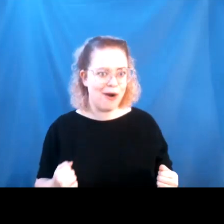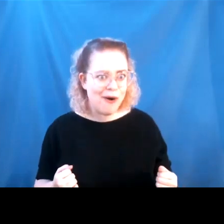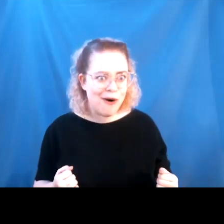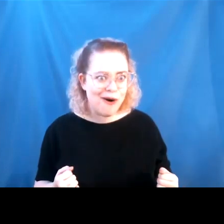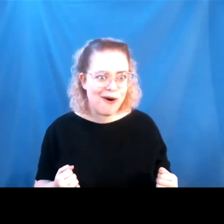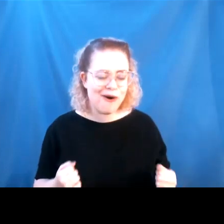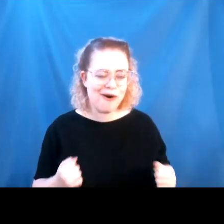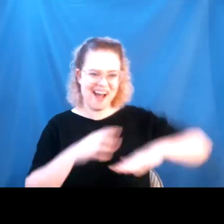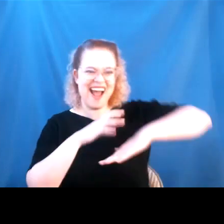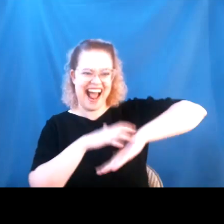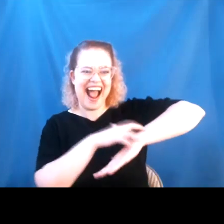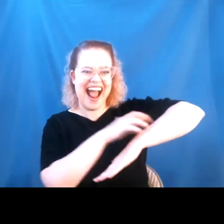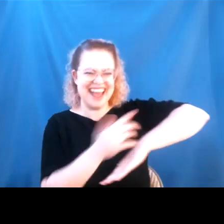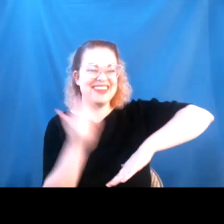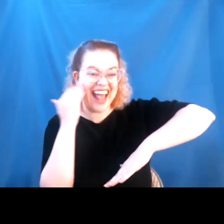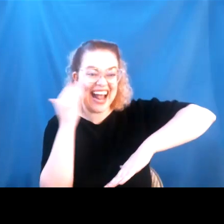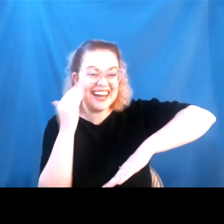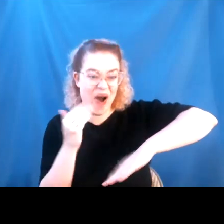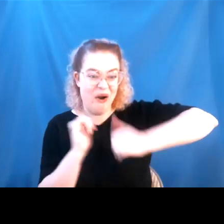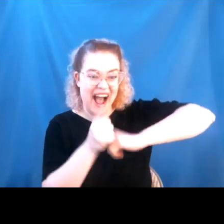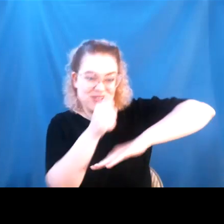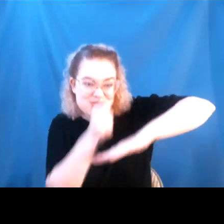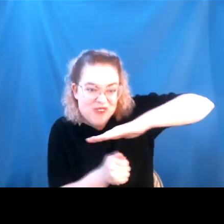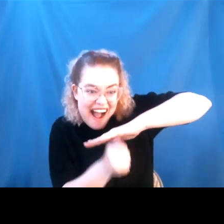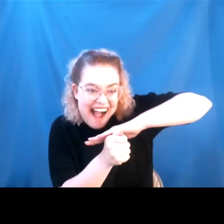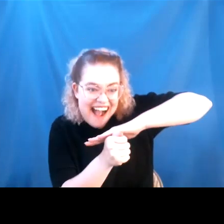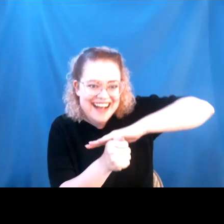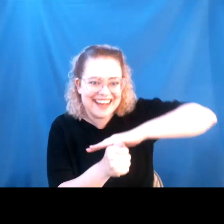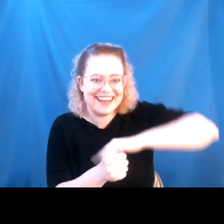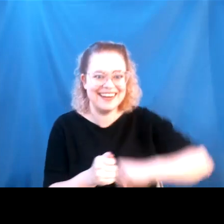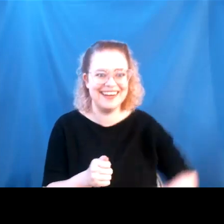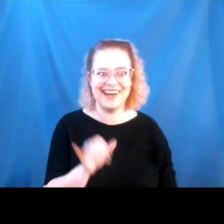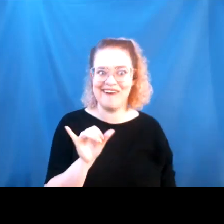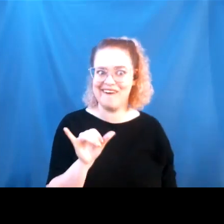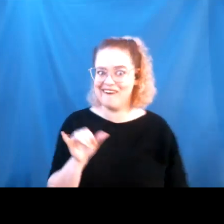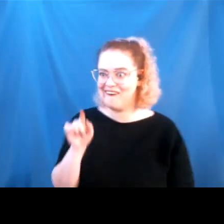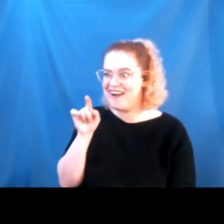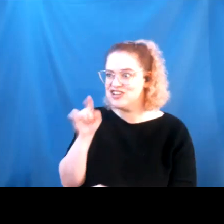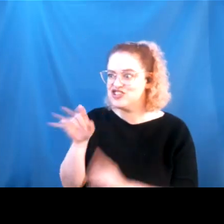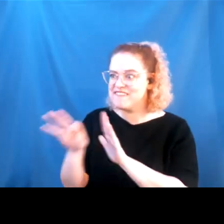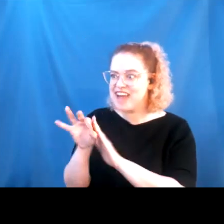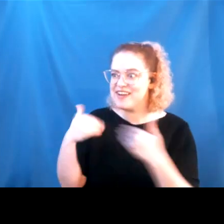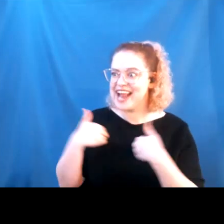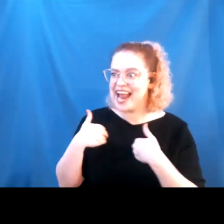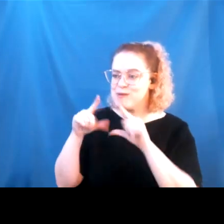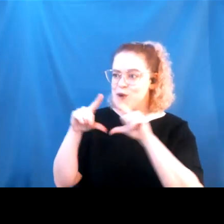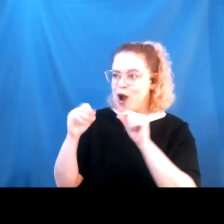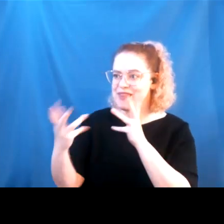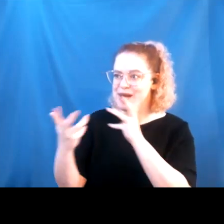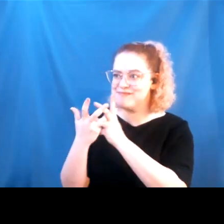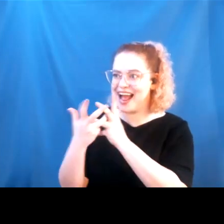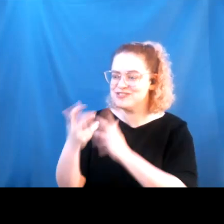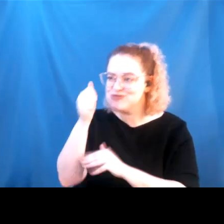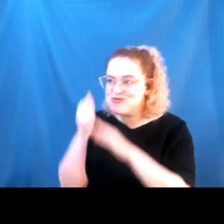just how to hide. She found an animal that hides. I wonder what she's going to do. Let's see.